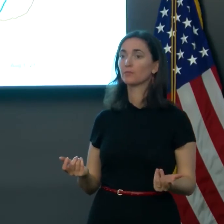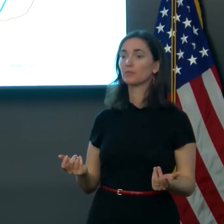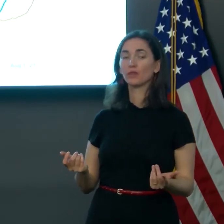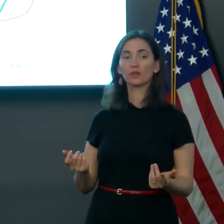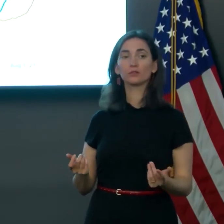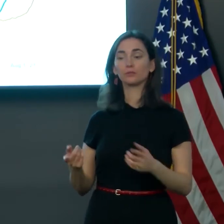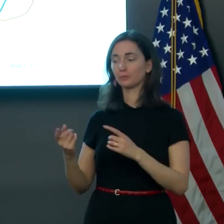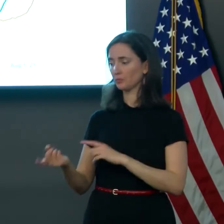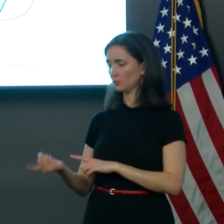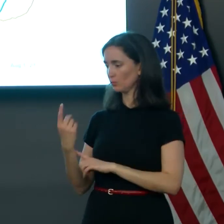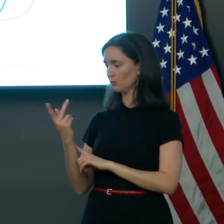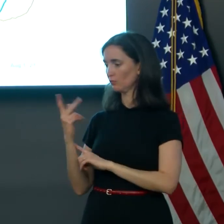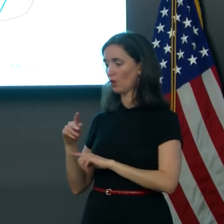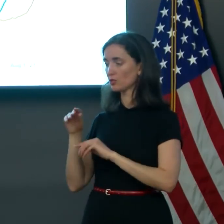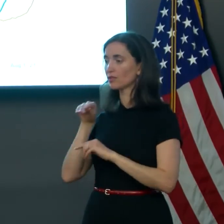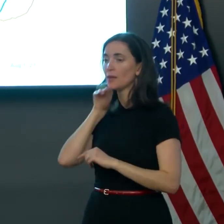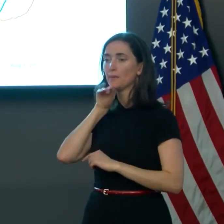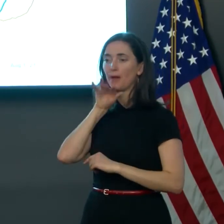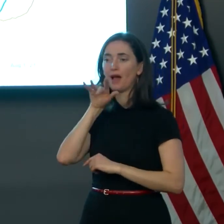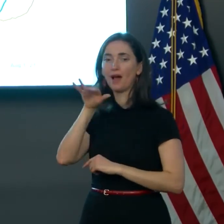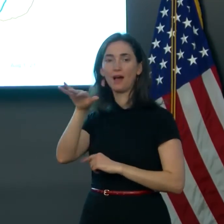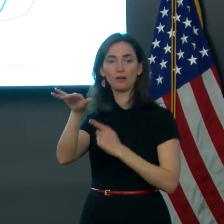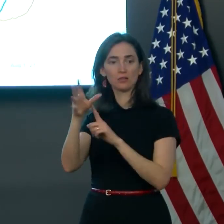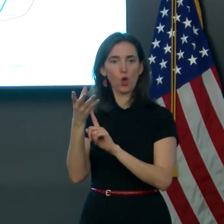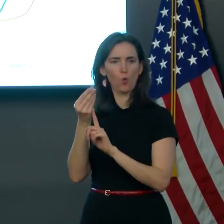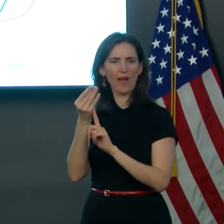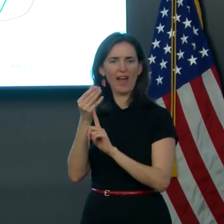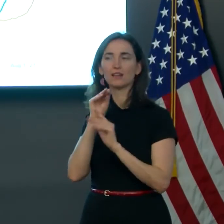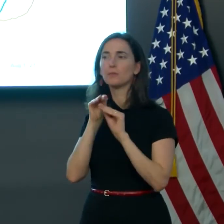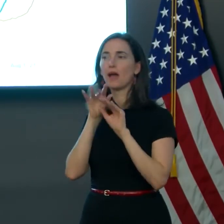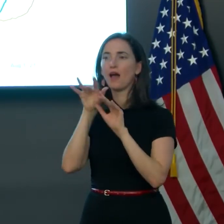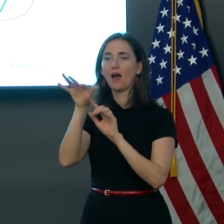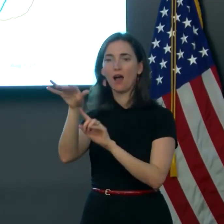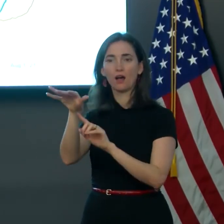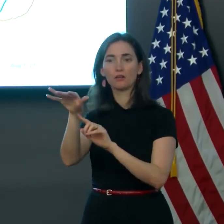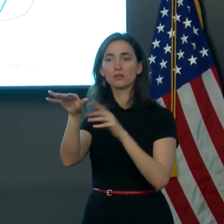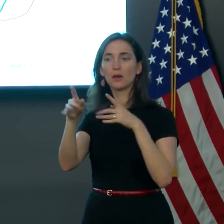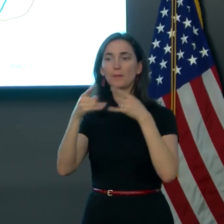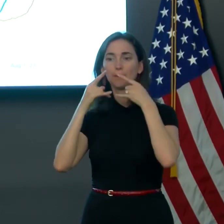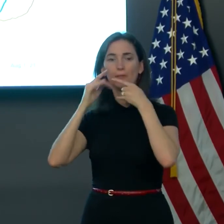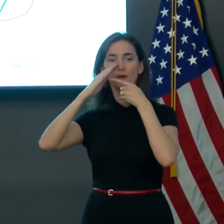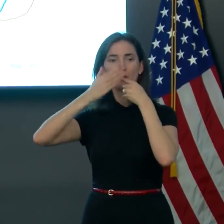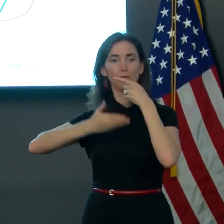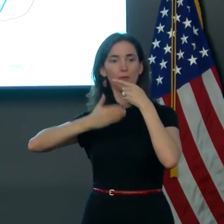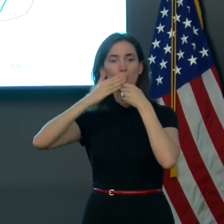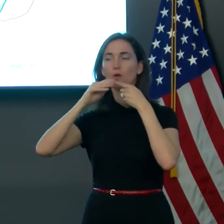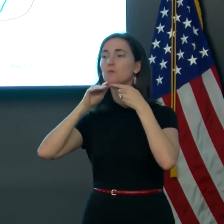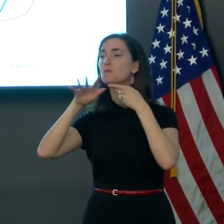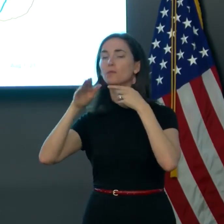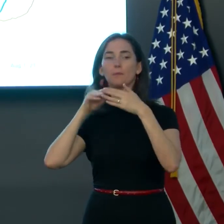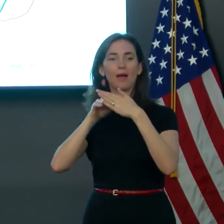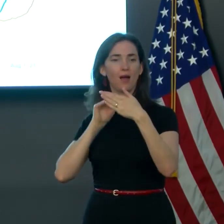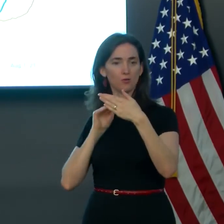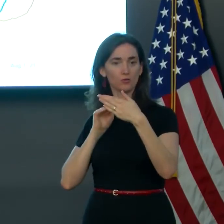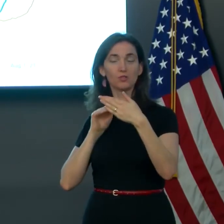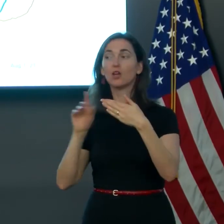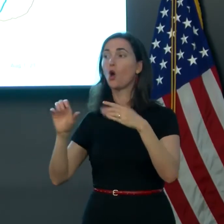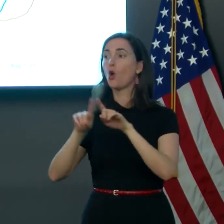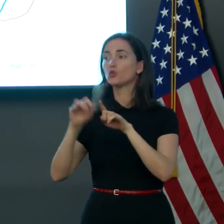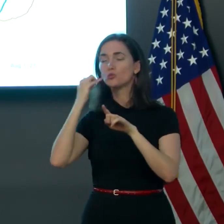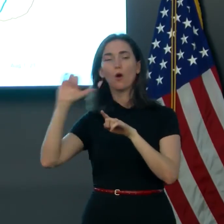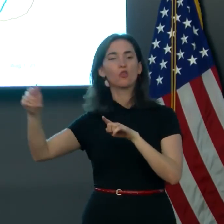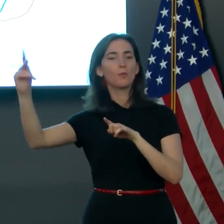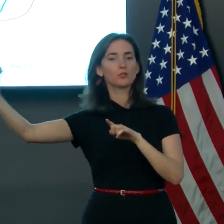from an individual to keep them from spreading to others. It also protects the wearer from droplets that may be